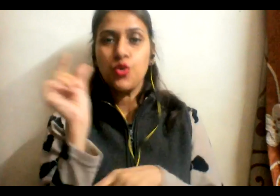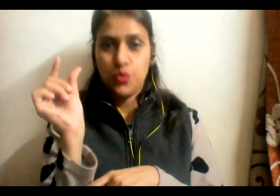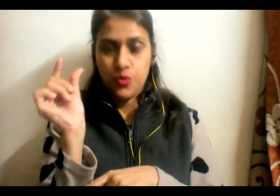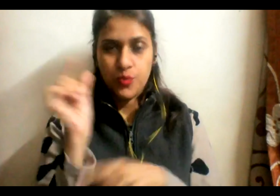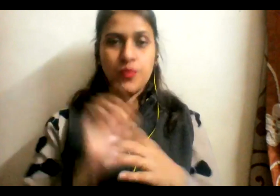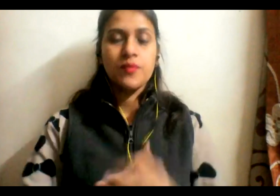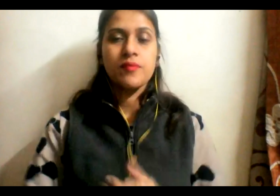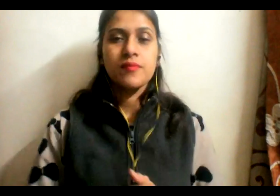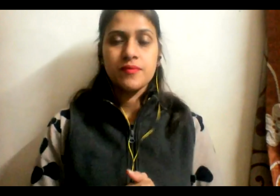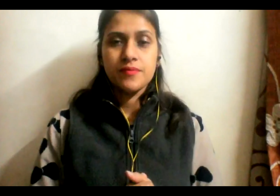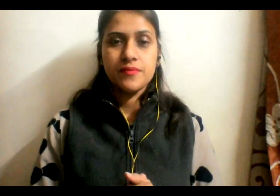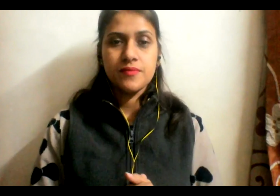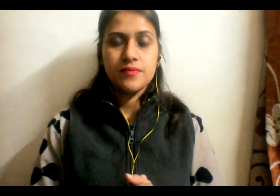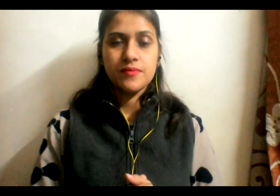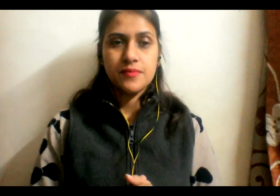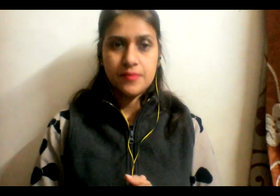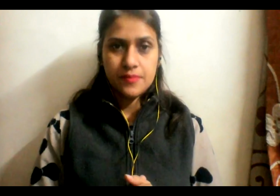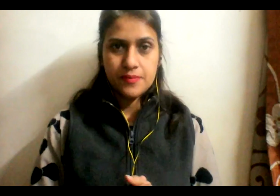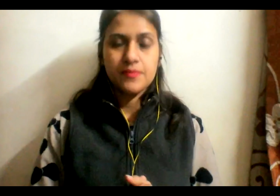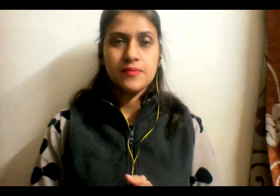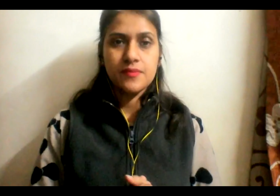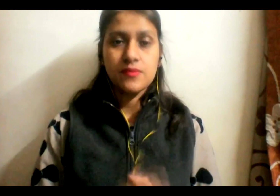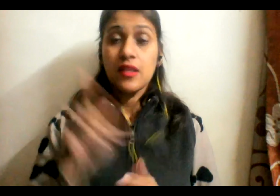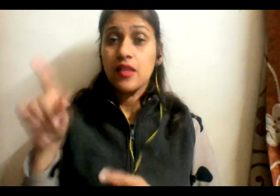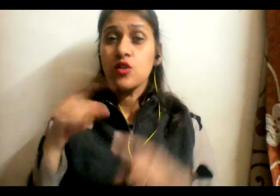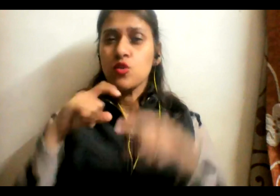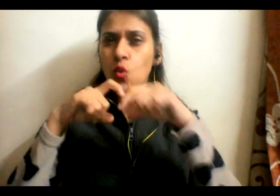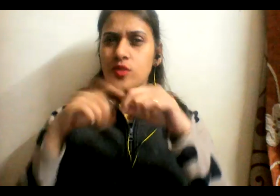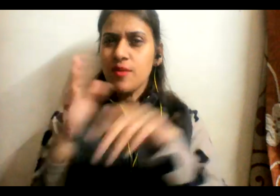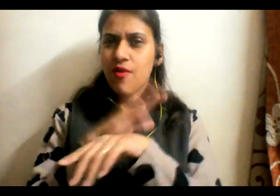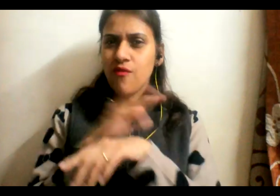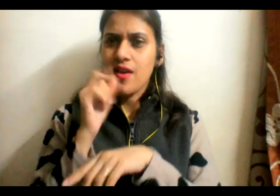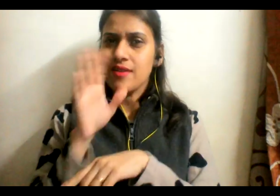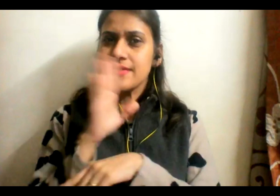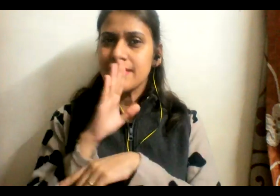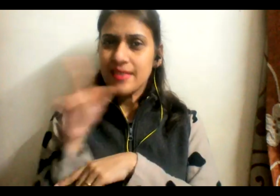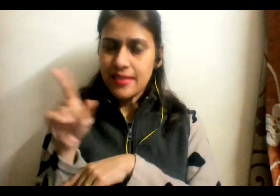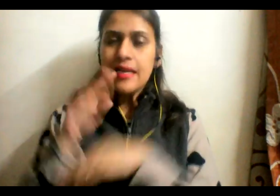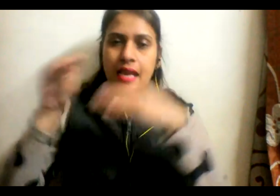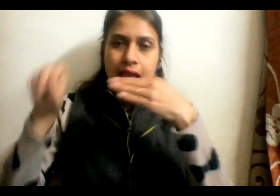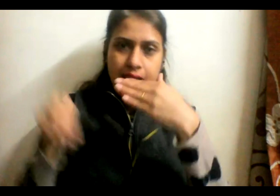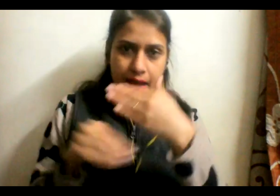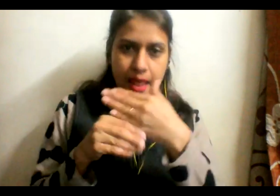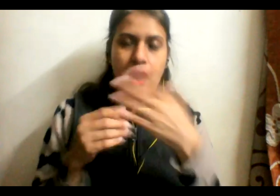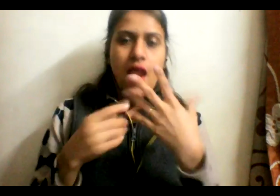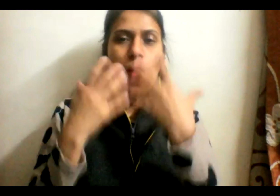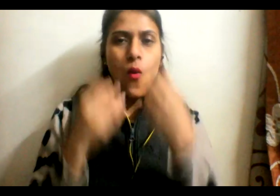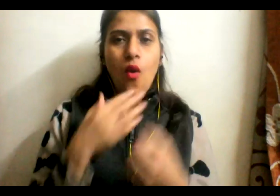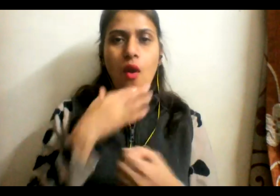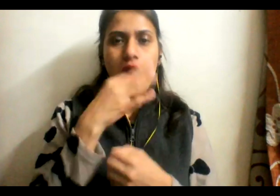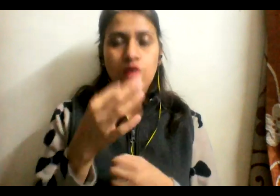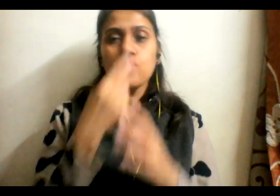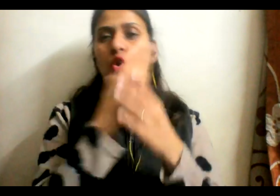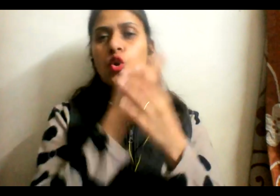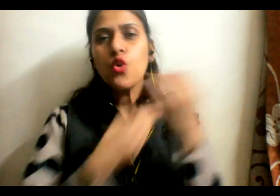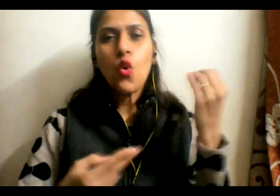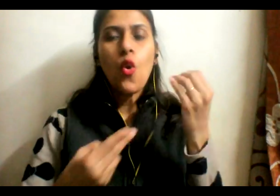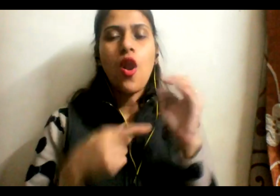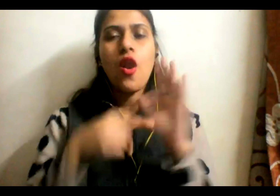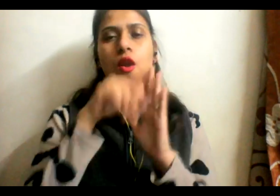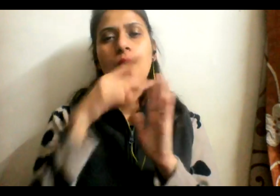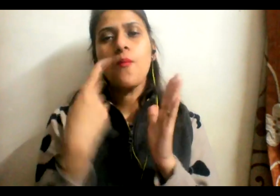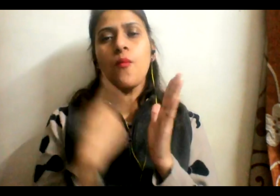So this question might be an addition to what Sir just said about the dual policy at the state and